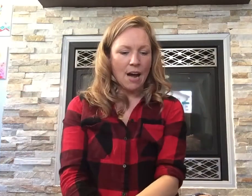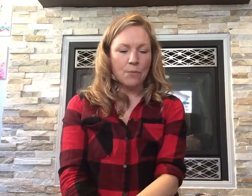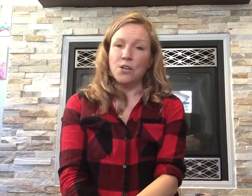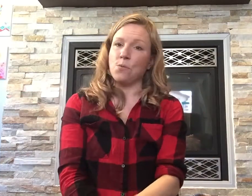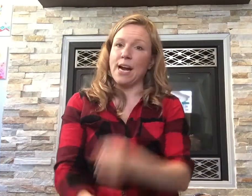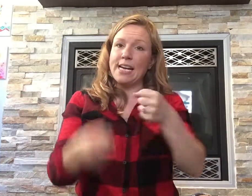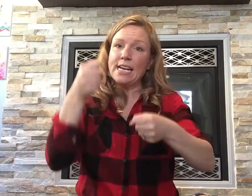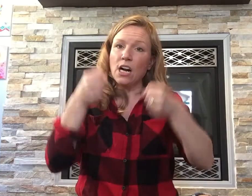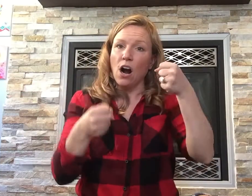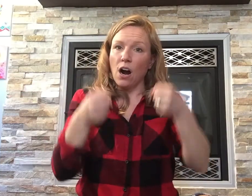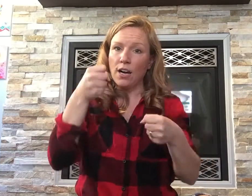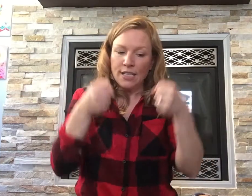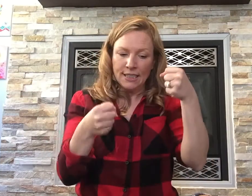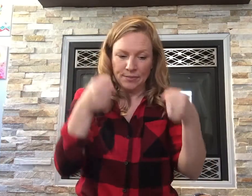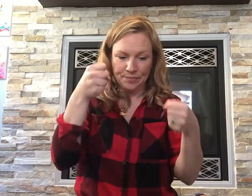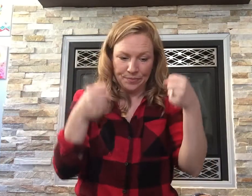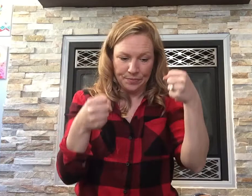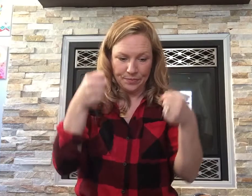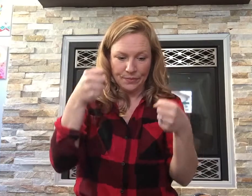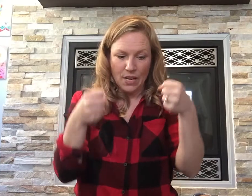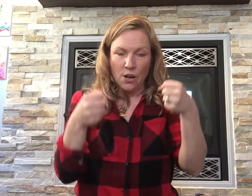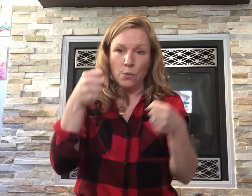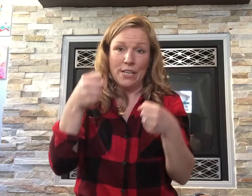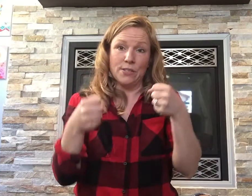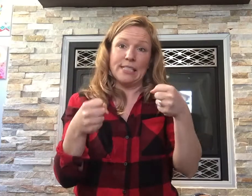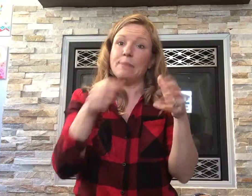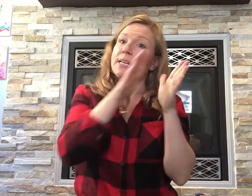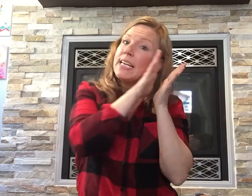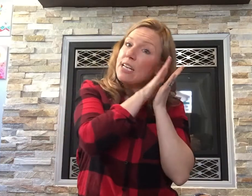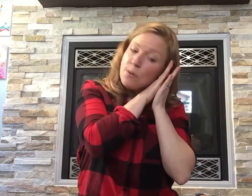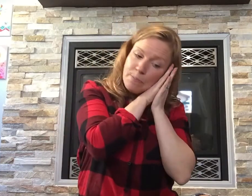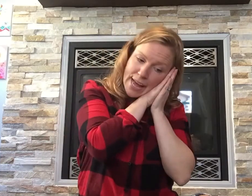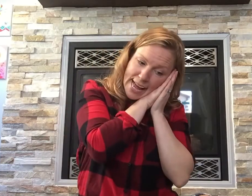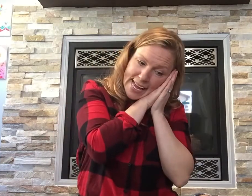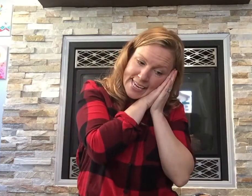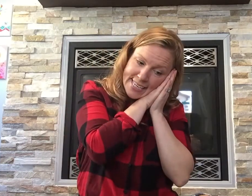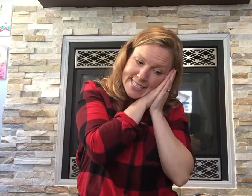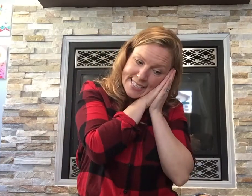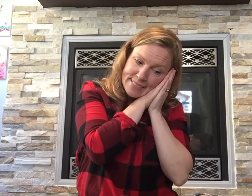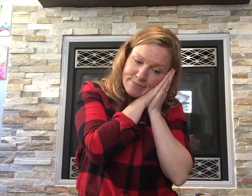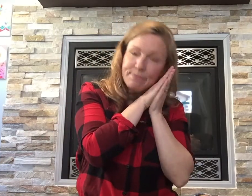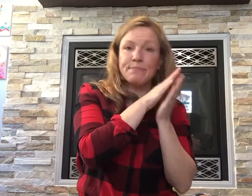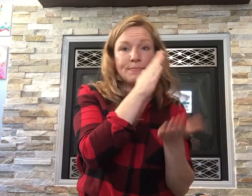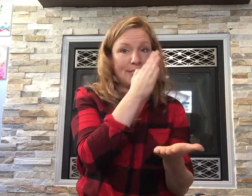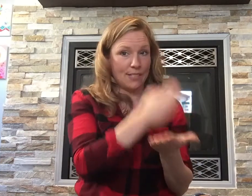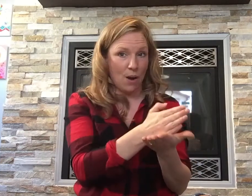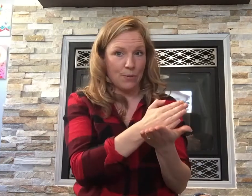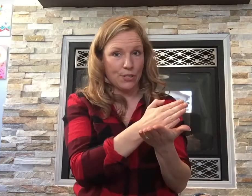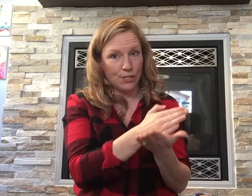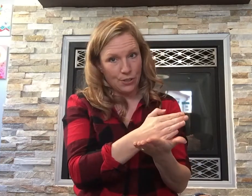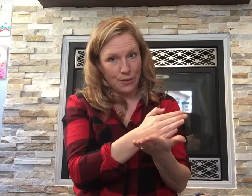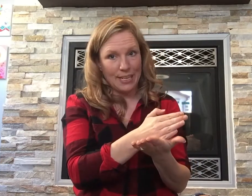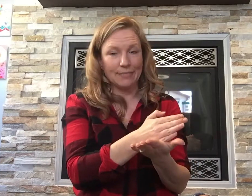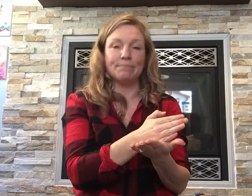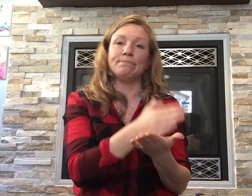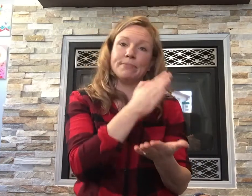When you're riding in a car. When you're sleeping in your bed, stop what you're doing,